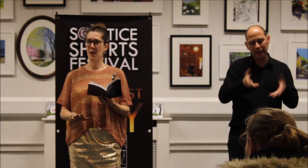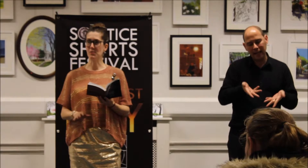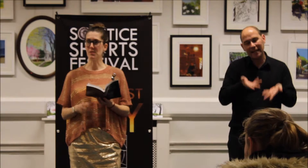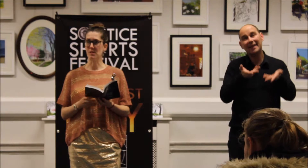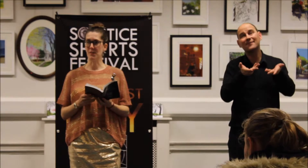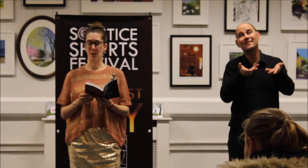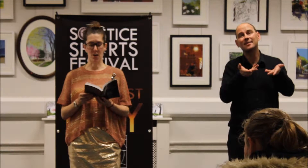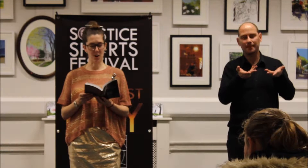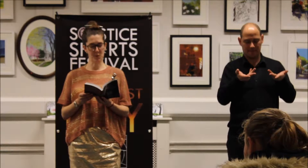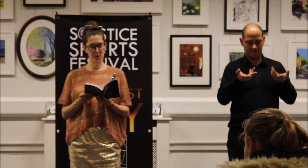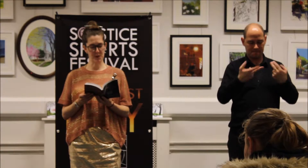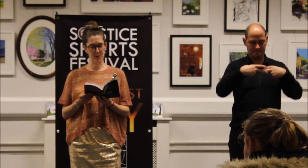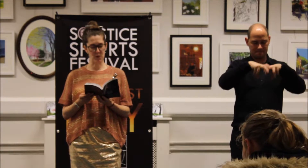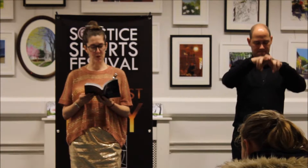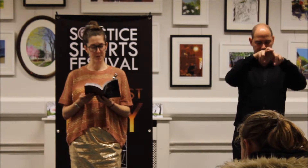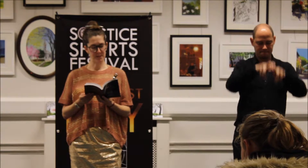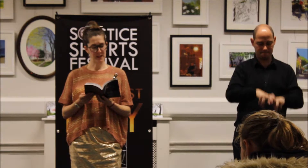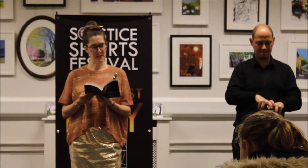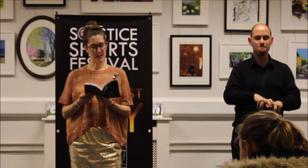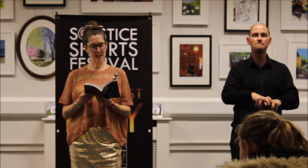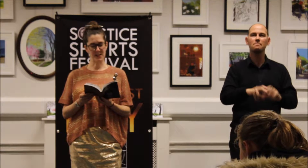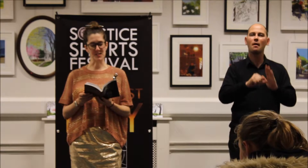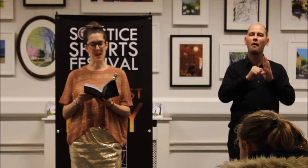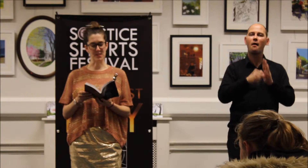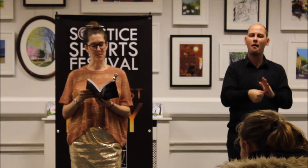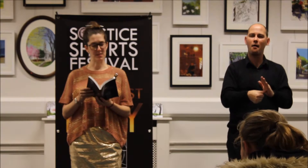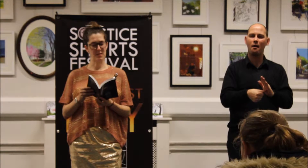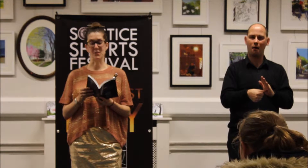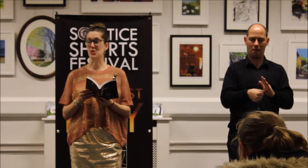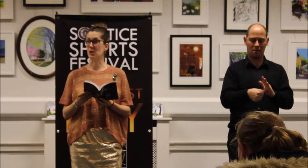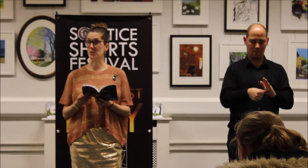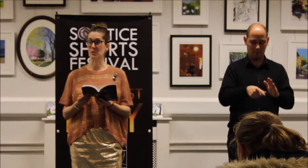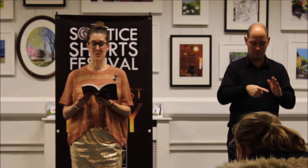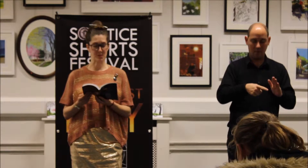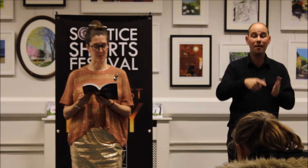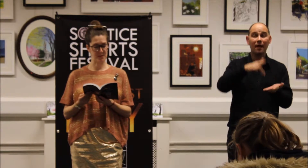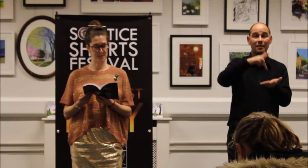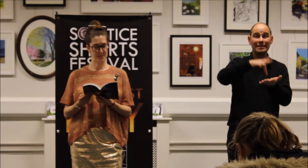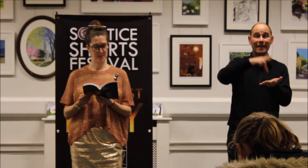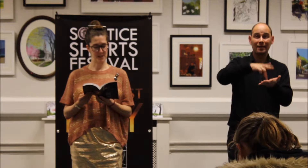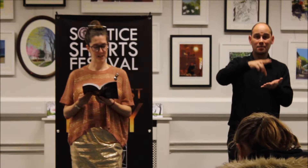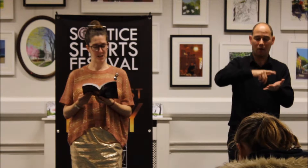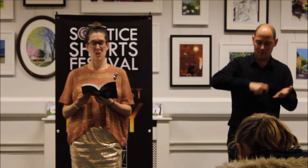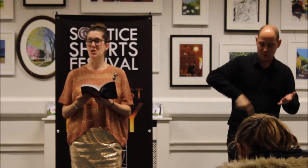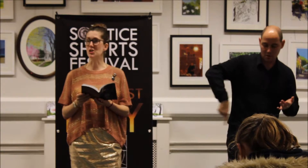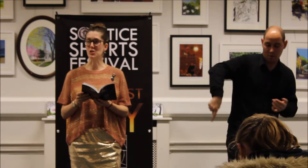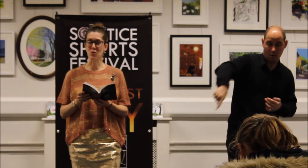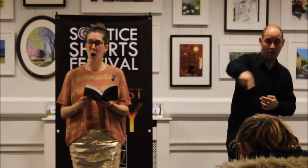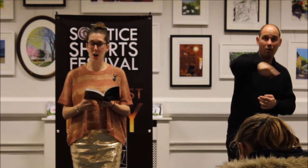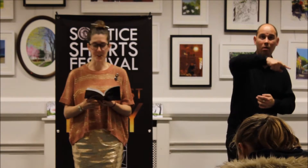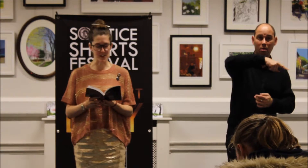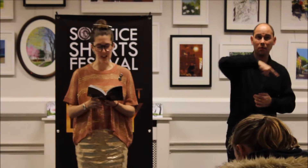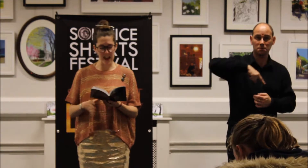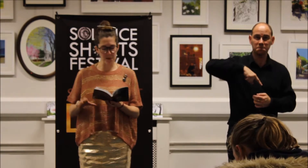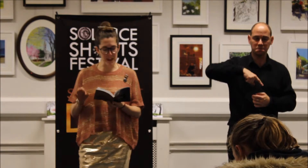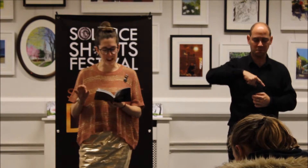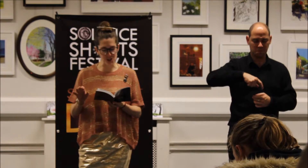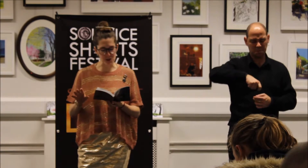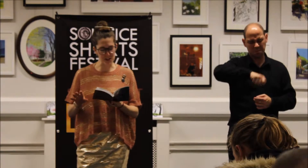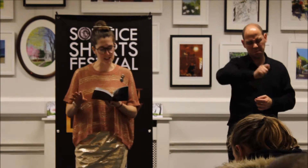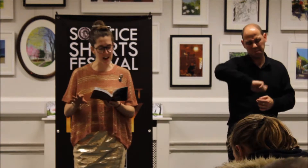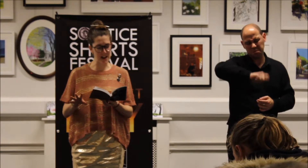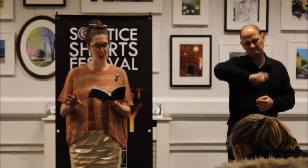sat down on the hard wooden floor in the center of the charcoal circle. She scrawled the